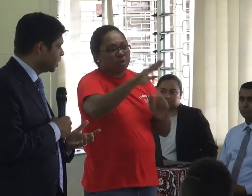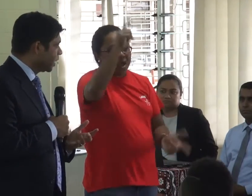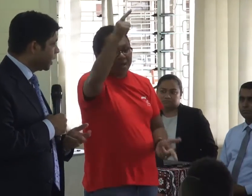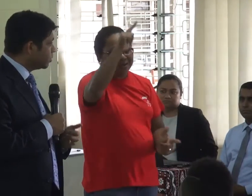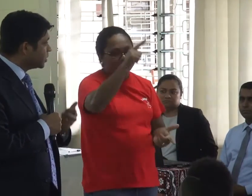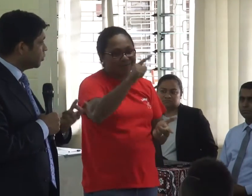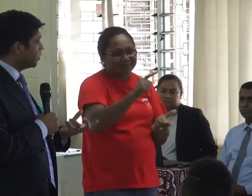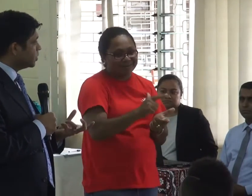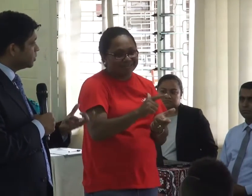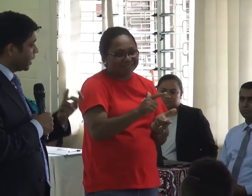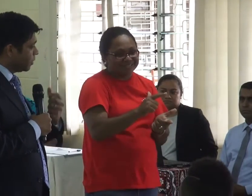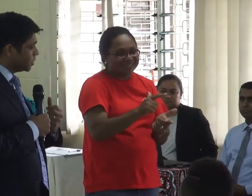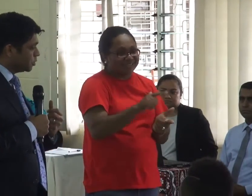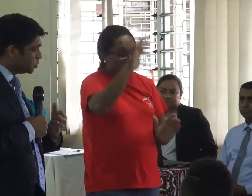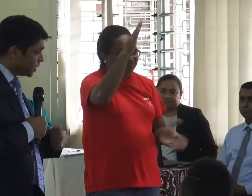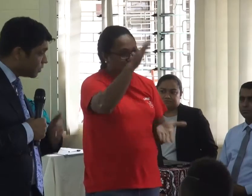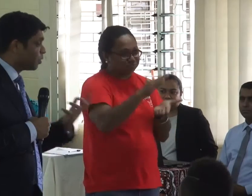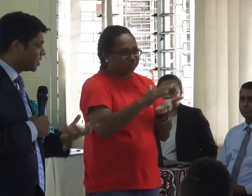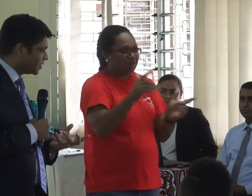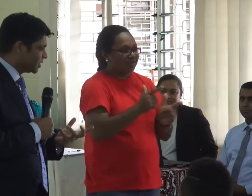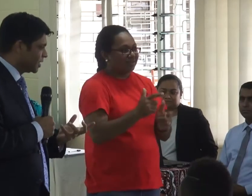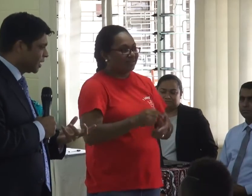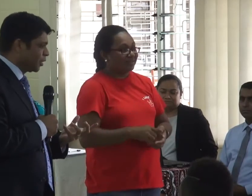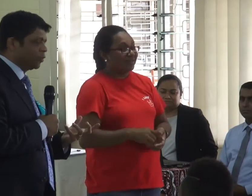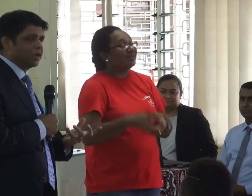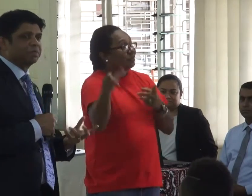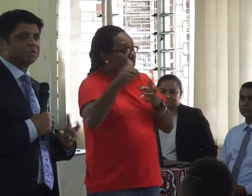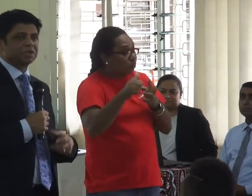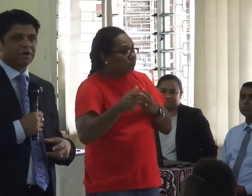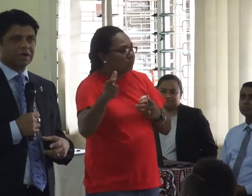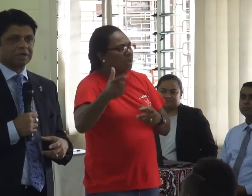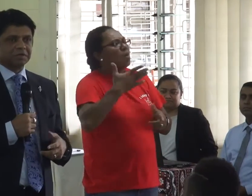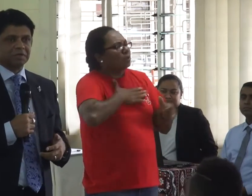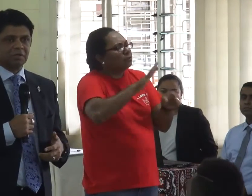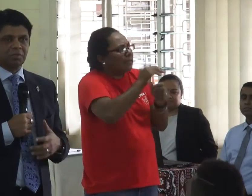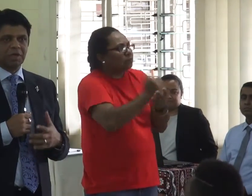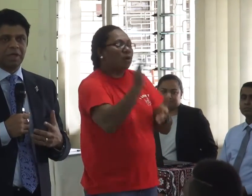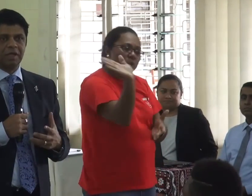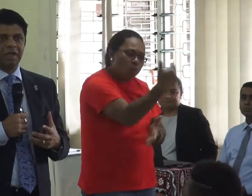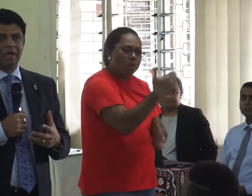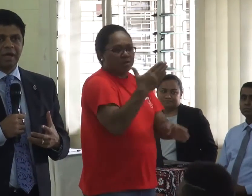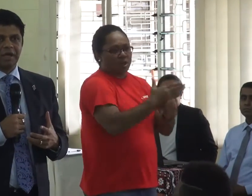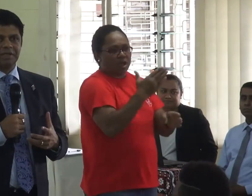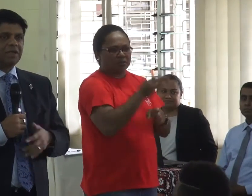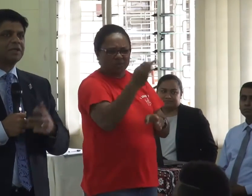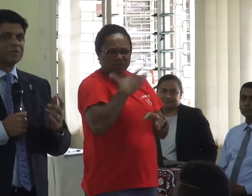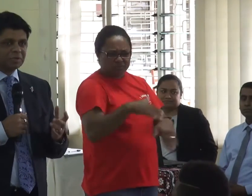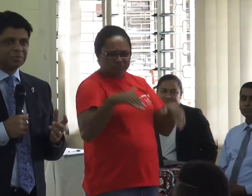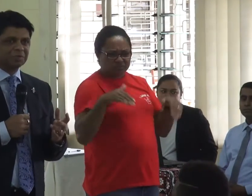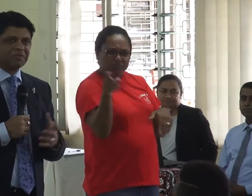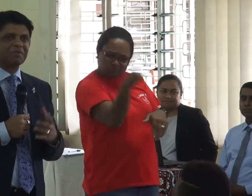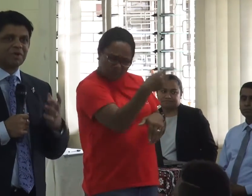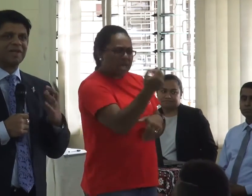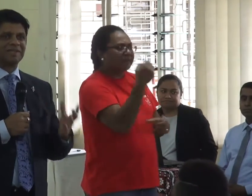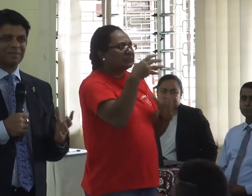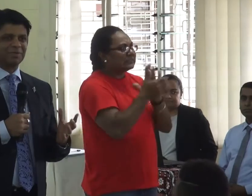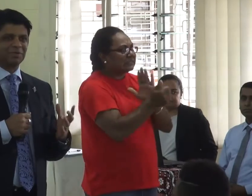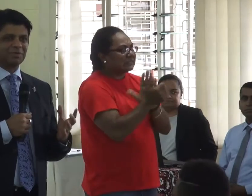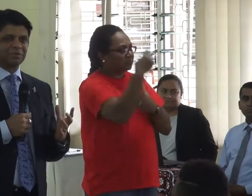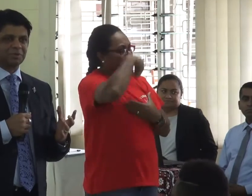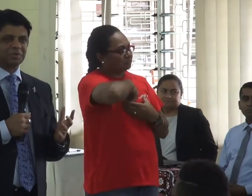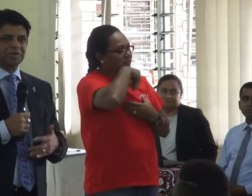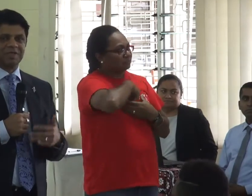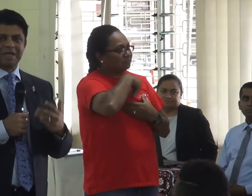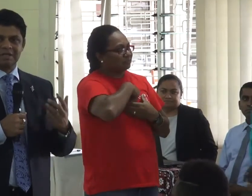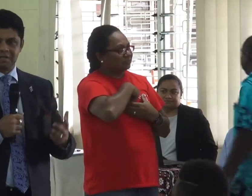reduced. And also we want to be able to use everybody's input into our country. Nobody has nothing to contribute. Everybody has something